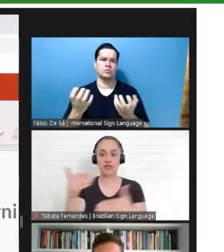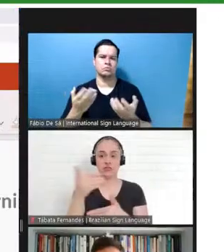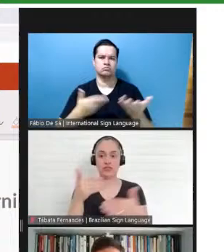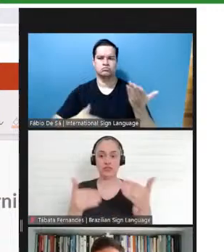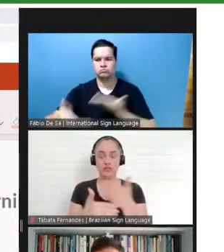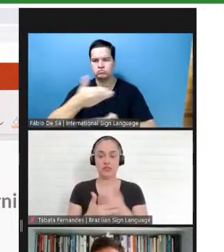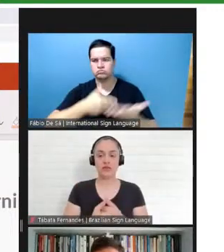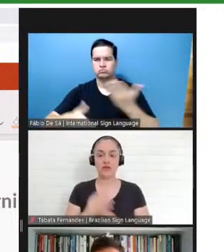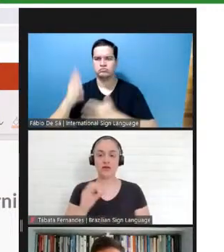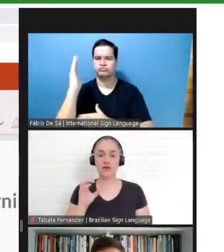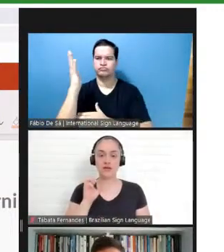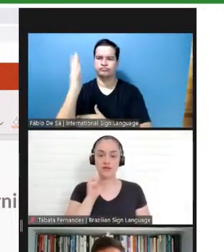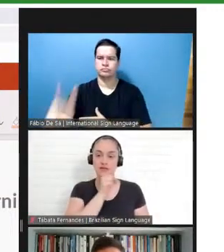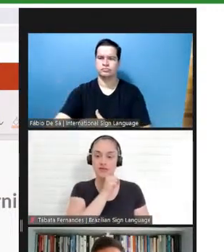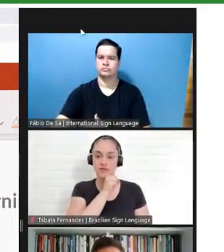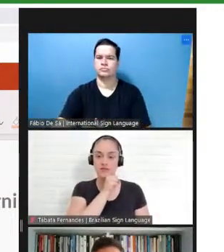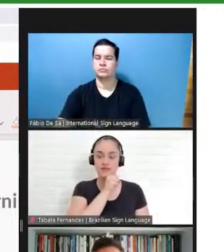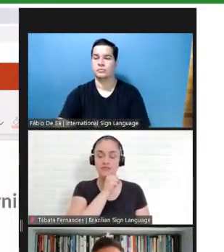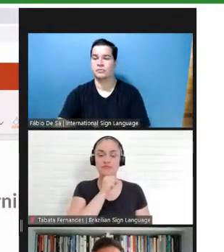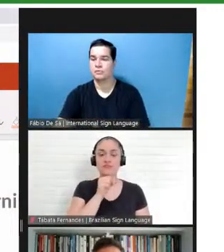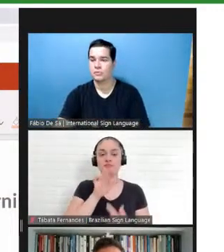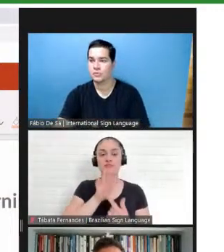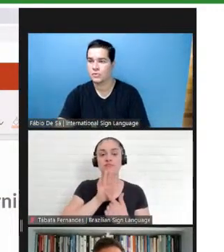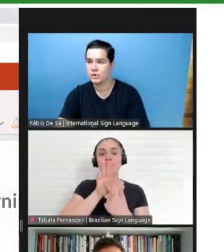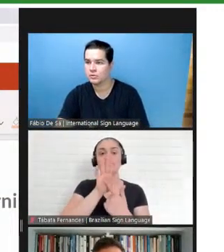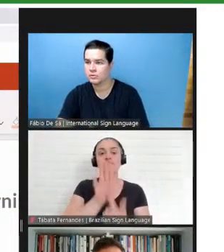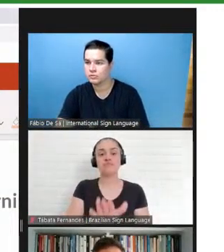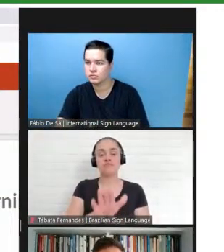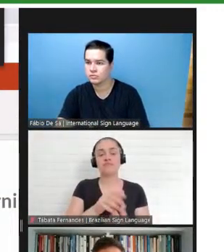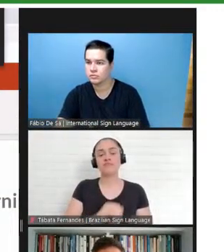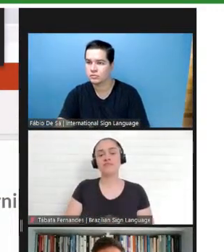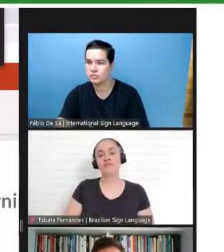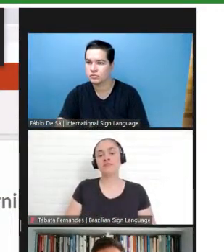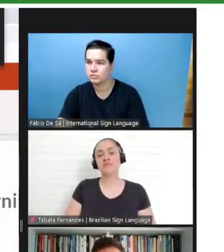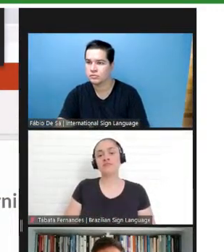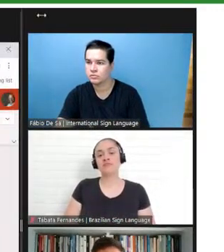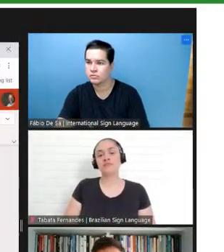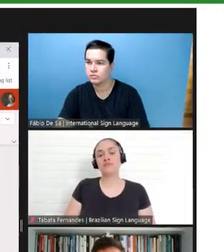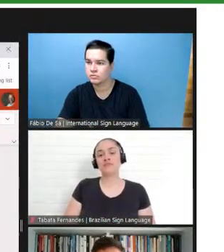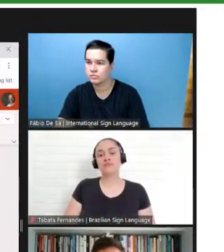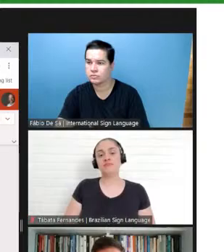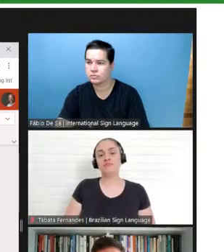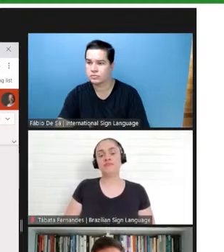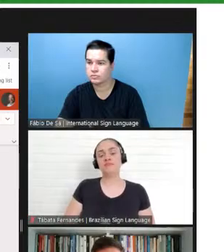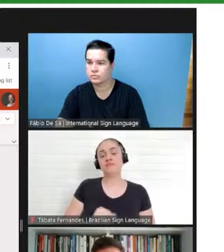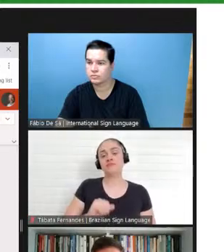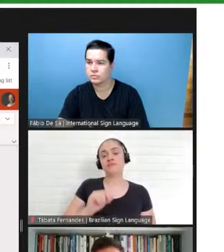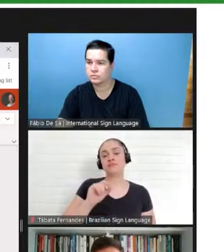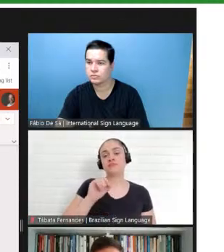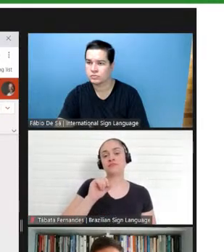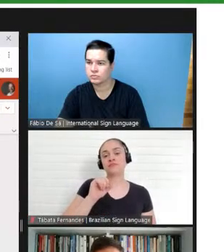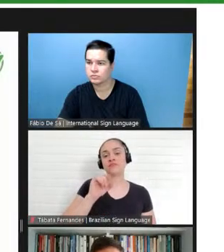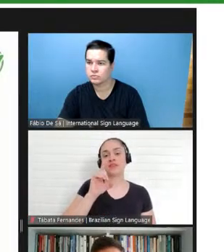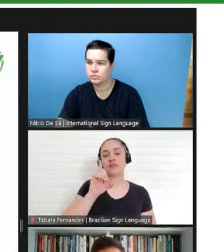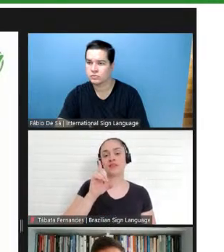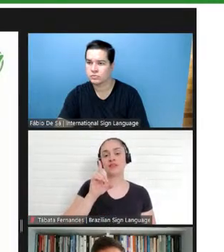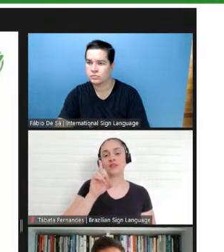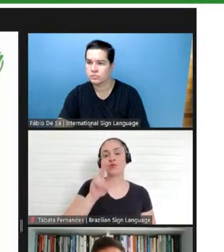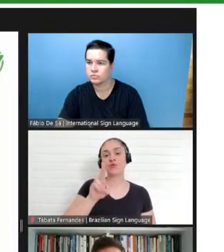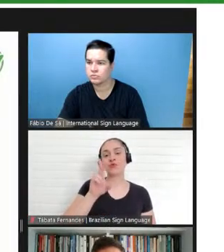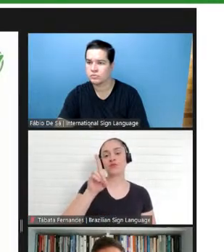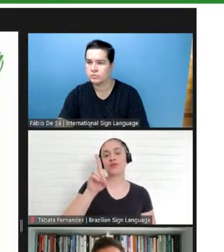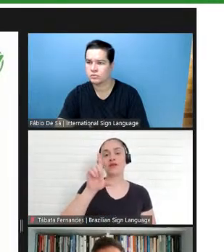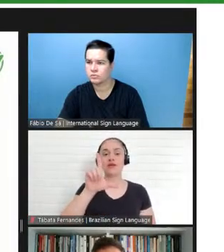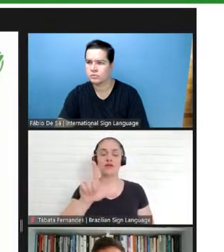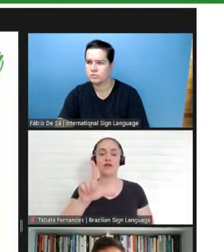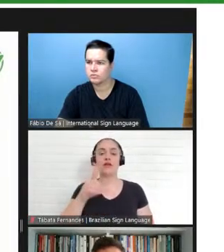quick introduction to UDL and background on universal design for